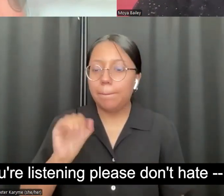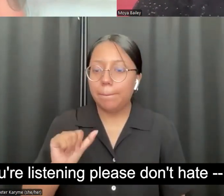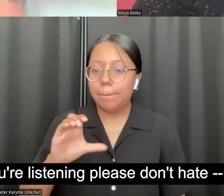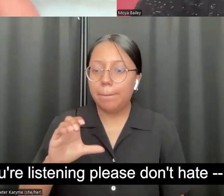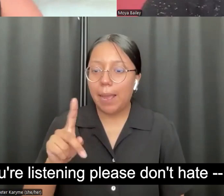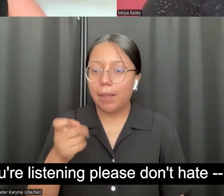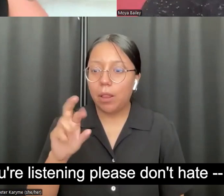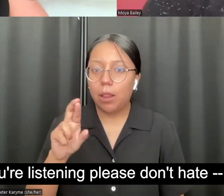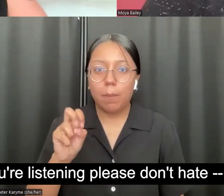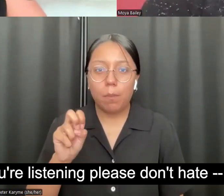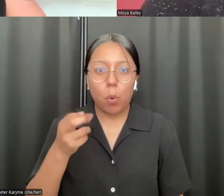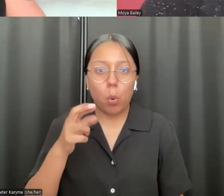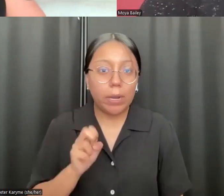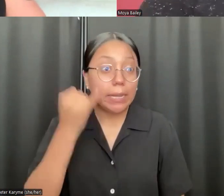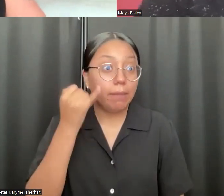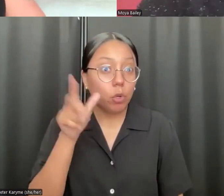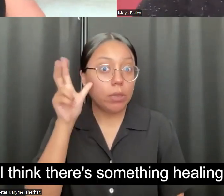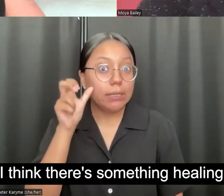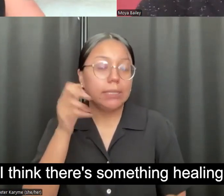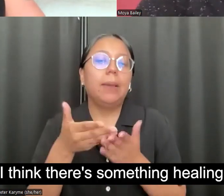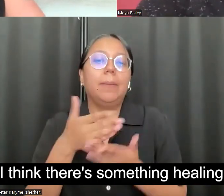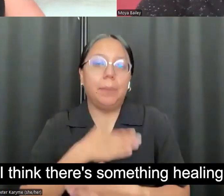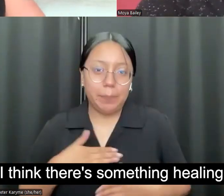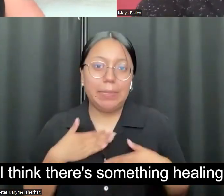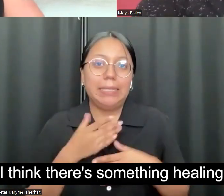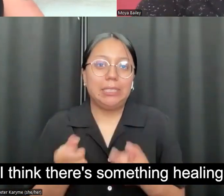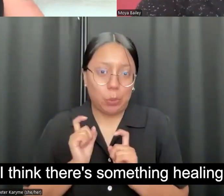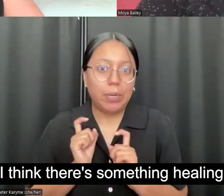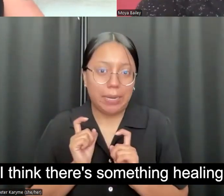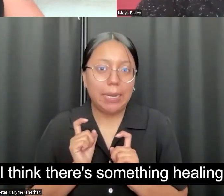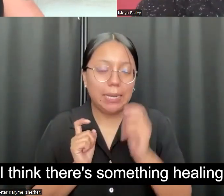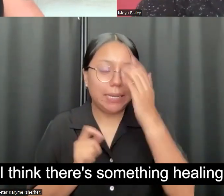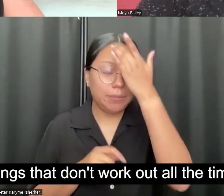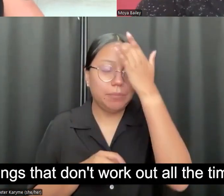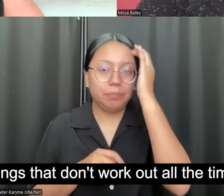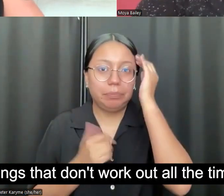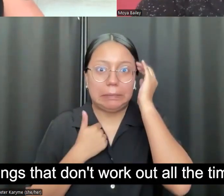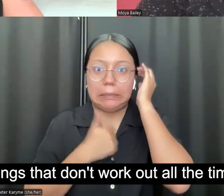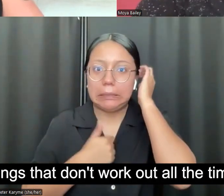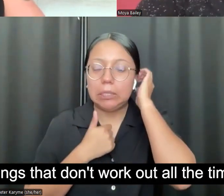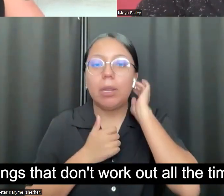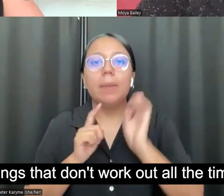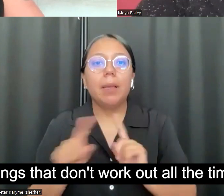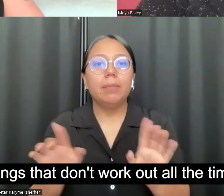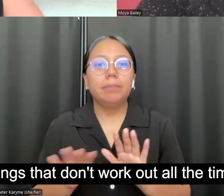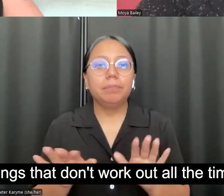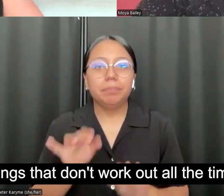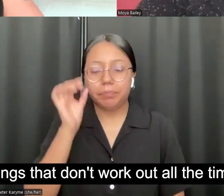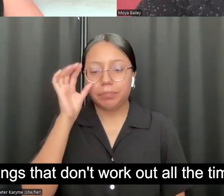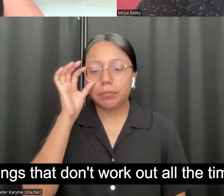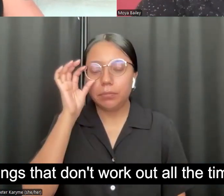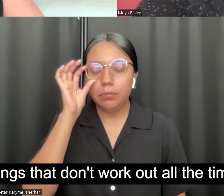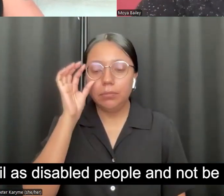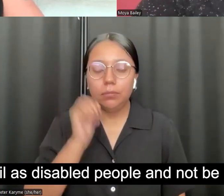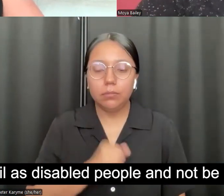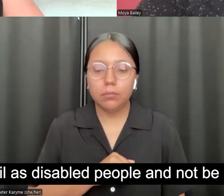Sorry. Um, so yeah, I think there's something healing about also trying things they don't work out